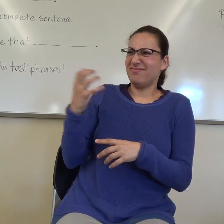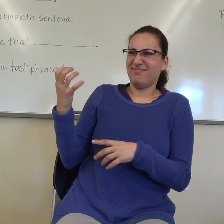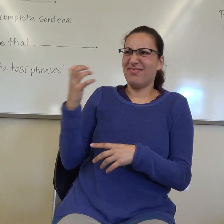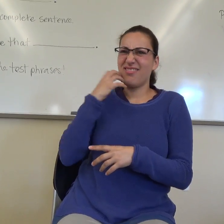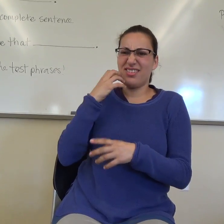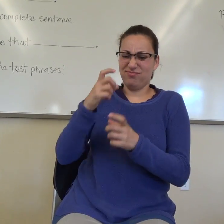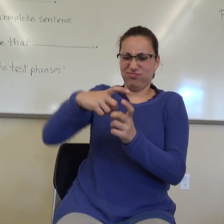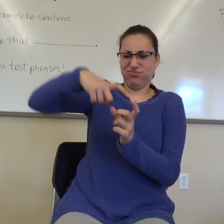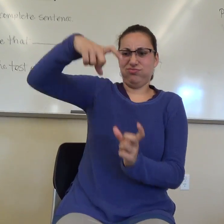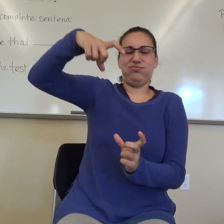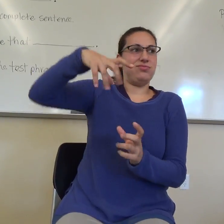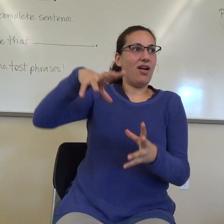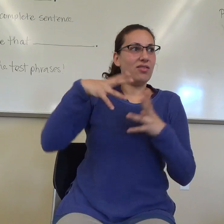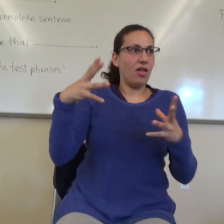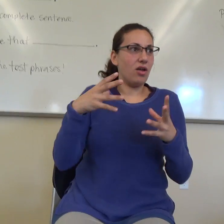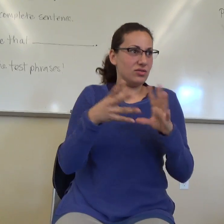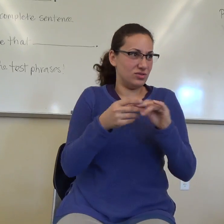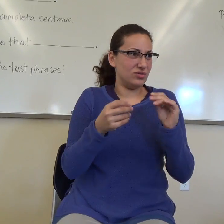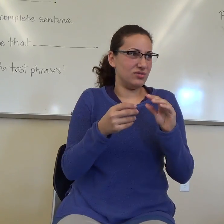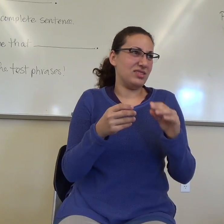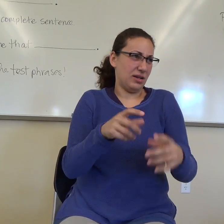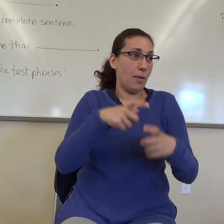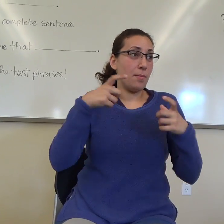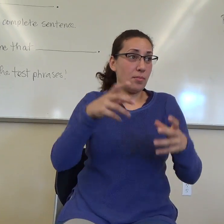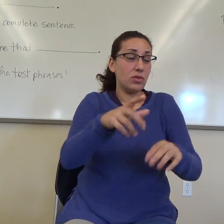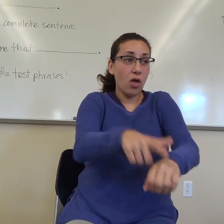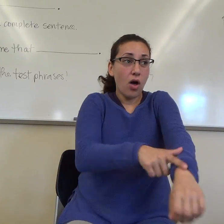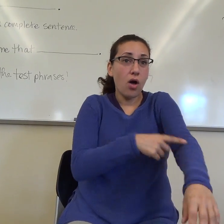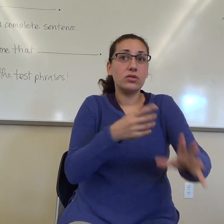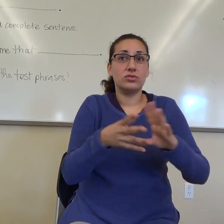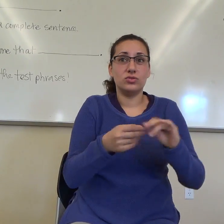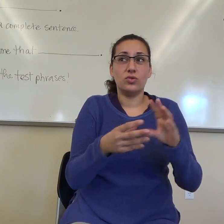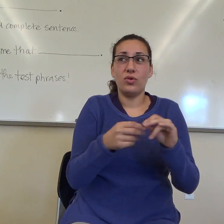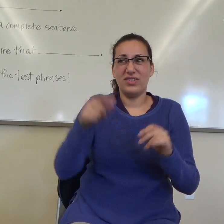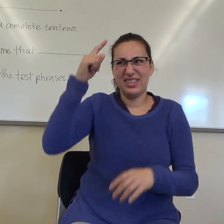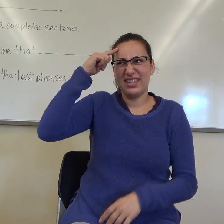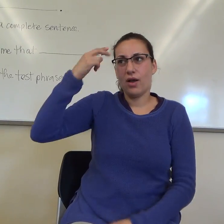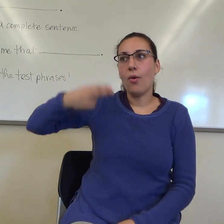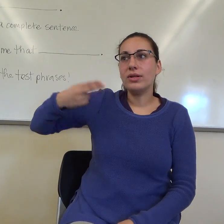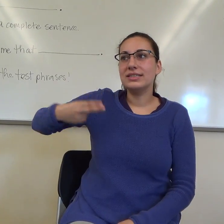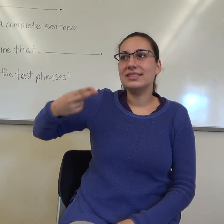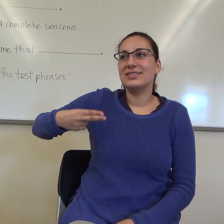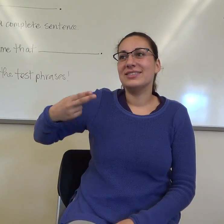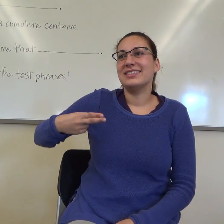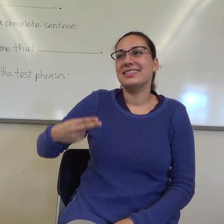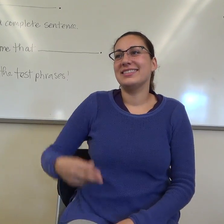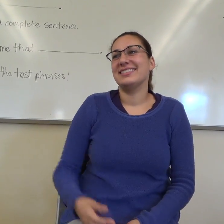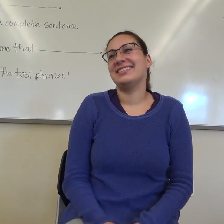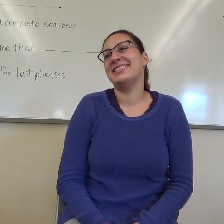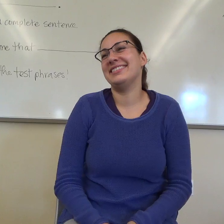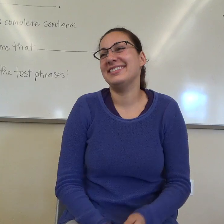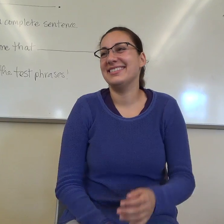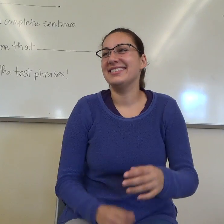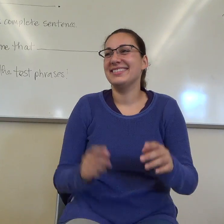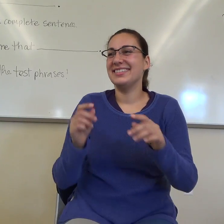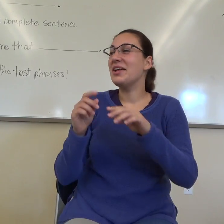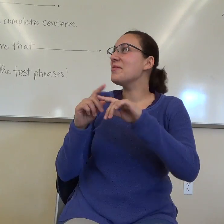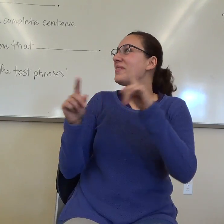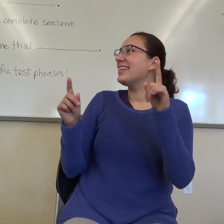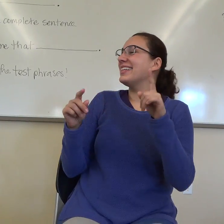whole lot of dates. You're thinking, oh my God, this is history. I can't deal with this, you know. But you did it.